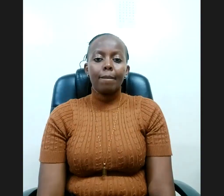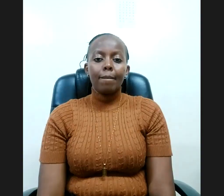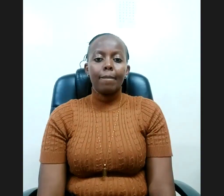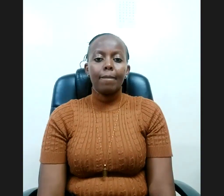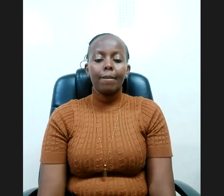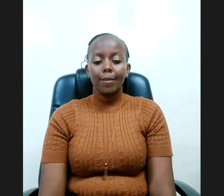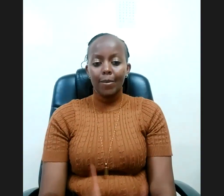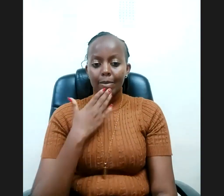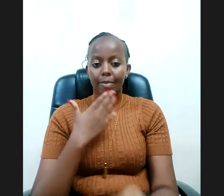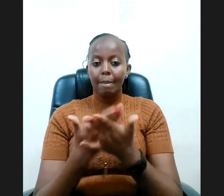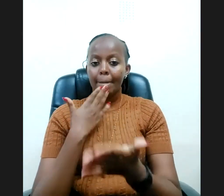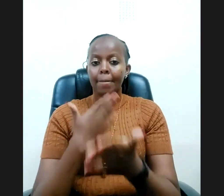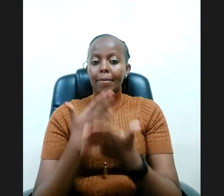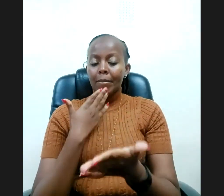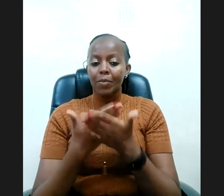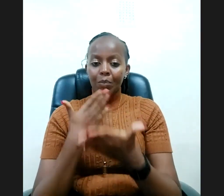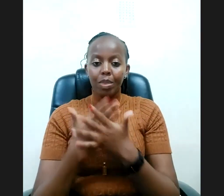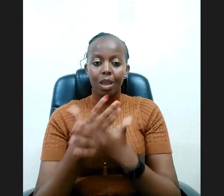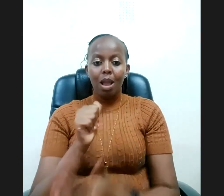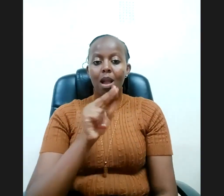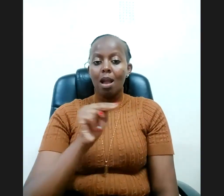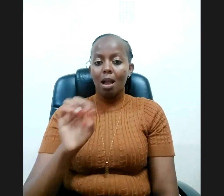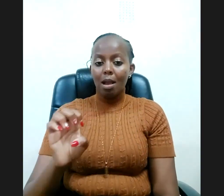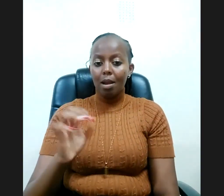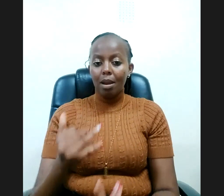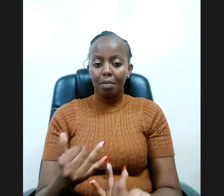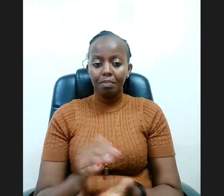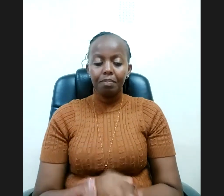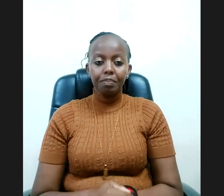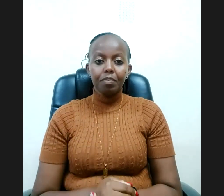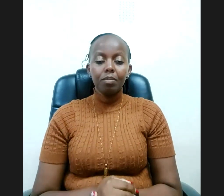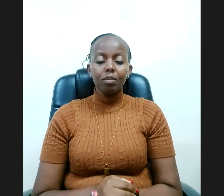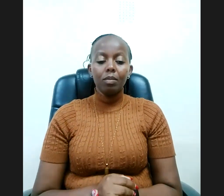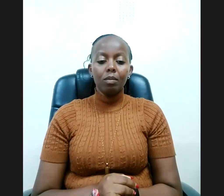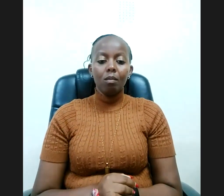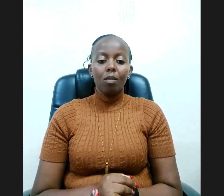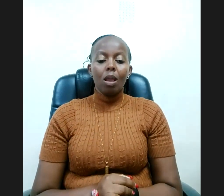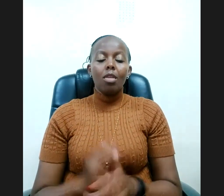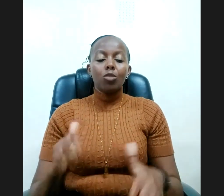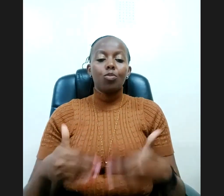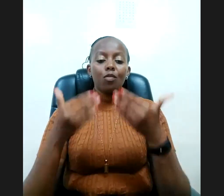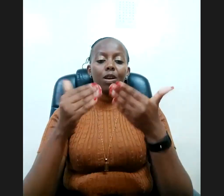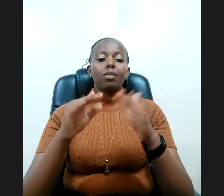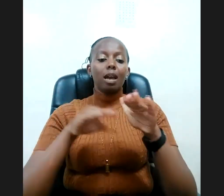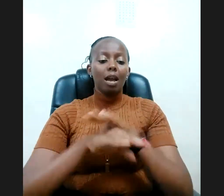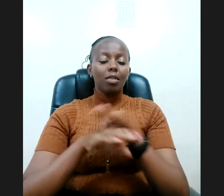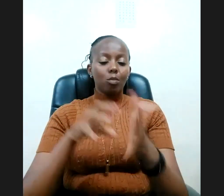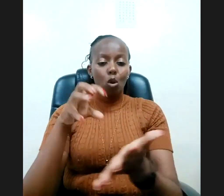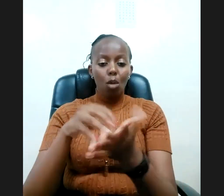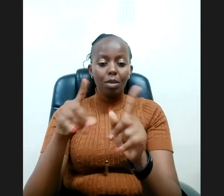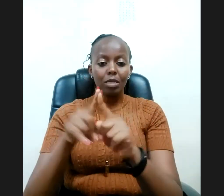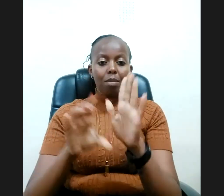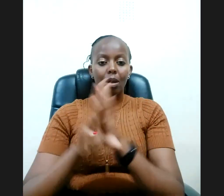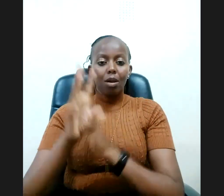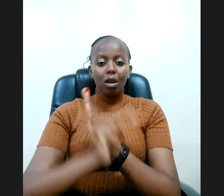Thank you very much, Anne. Anne's platform provides accessible content, curriculum, and life skills